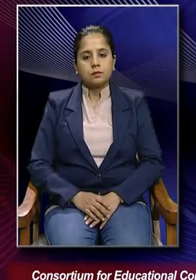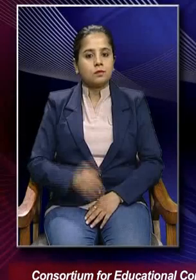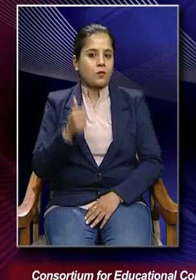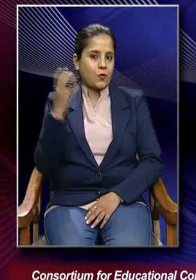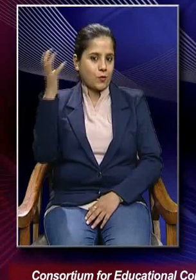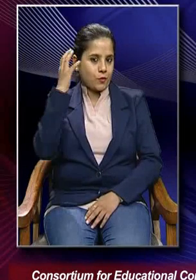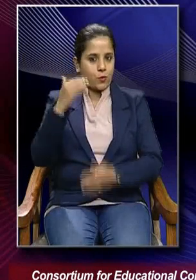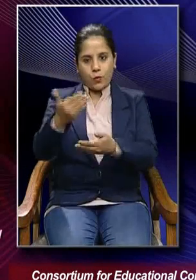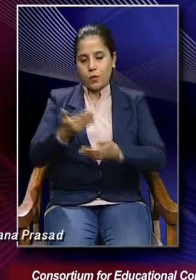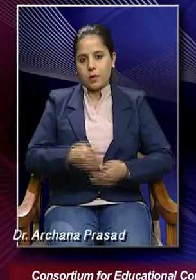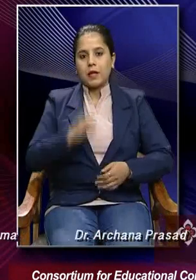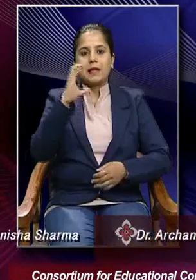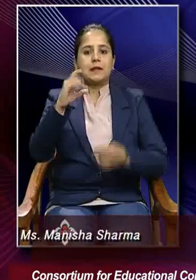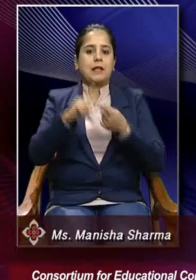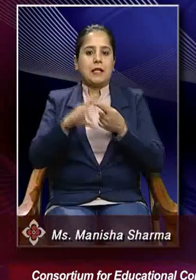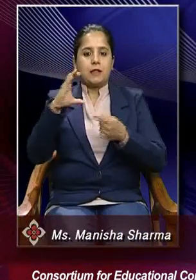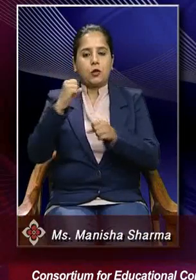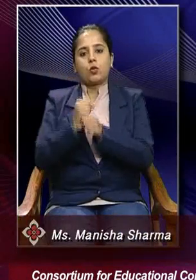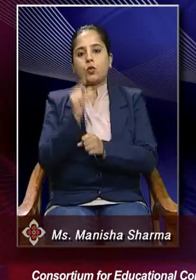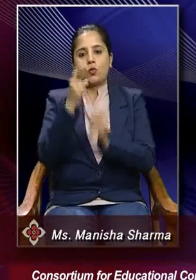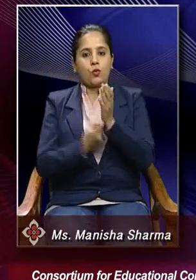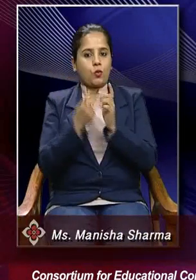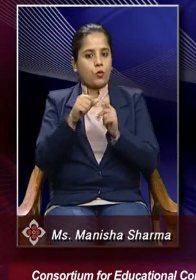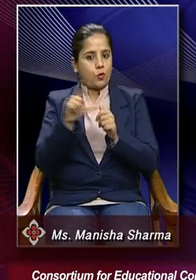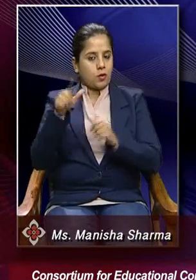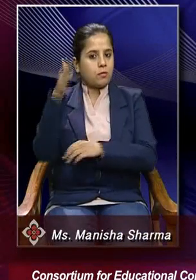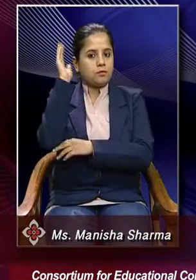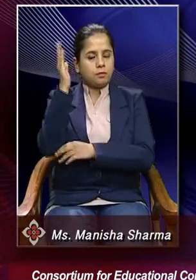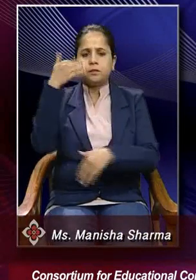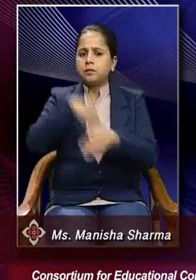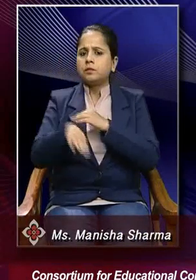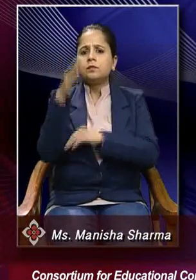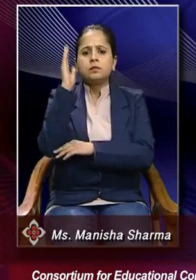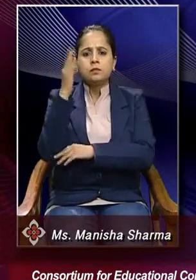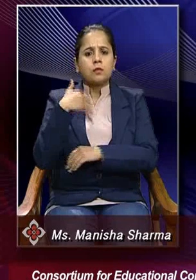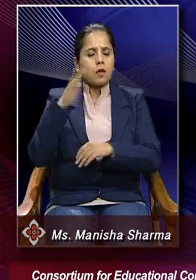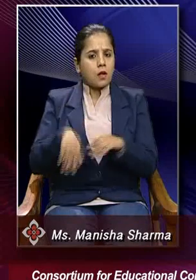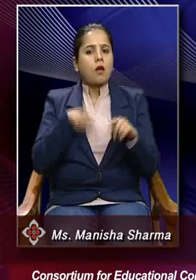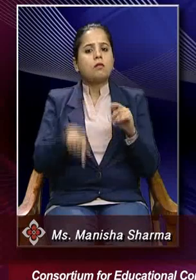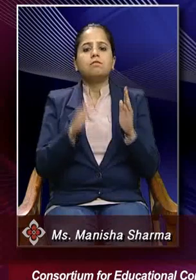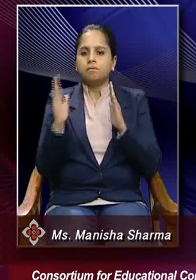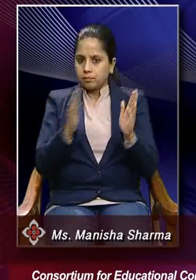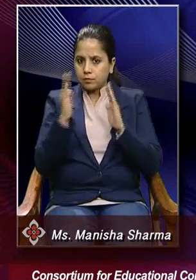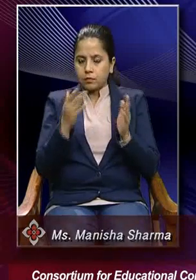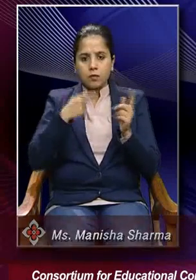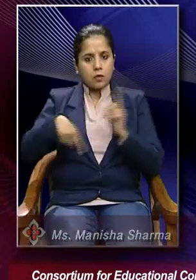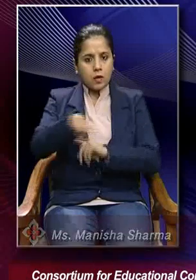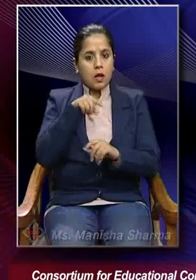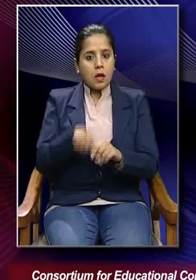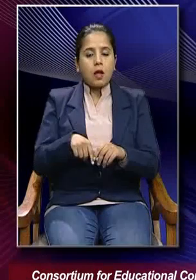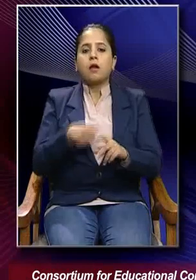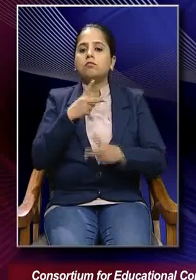Good afternoon and welcome to CEC Gurukul lecture. In today's session, we have a series beginning on